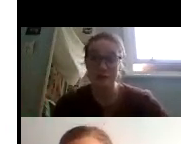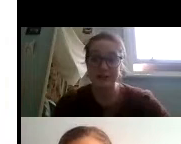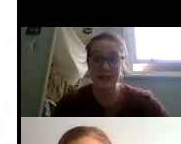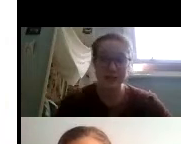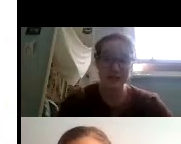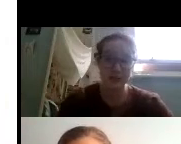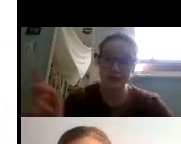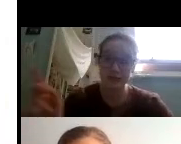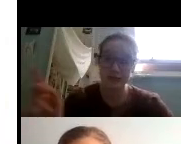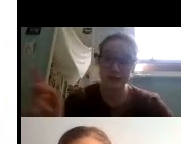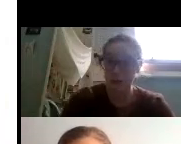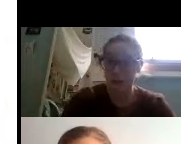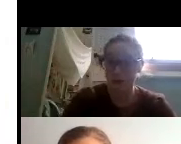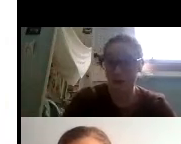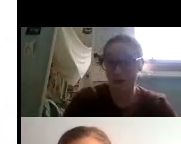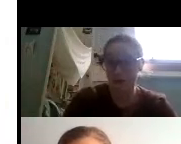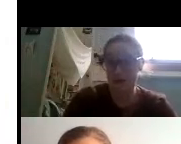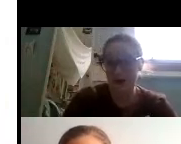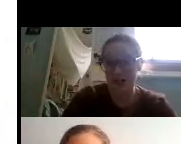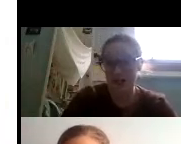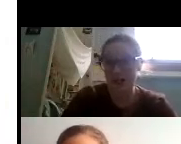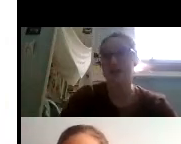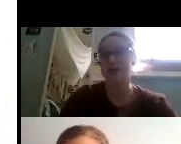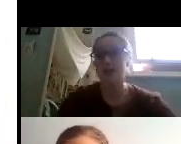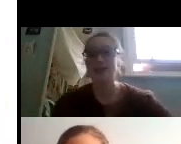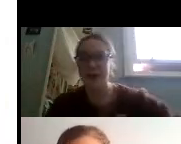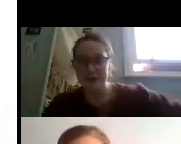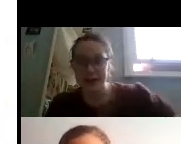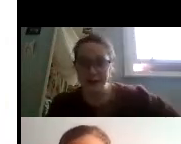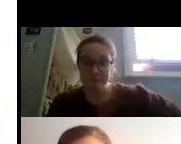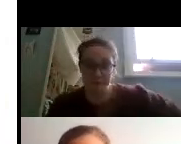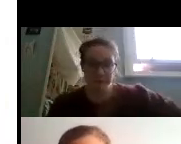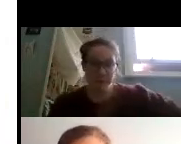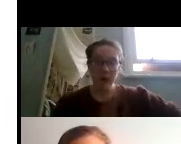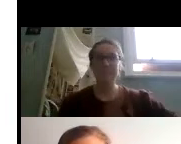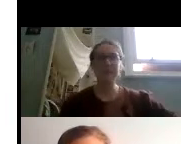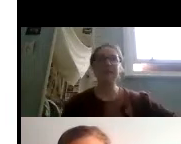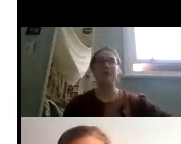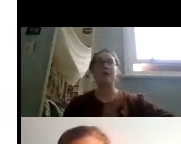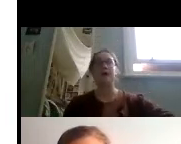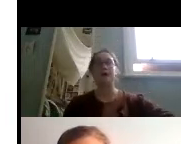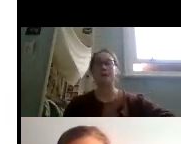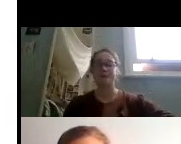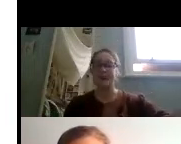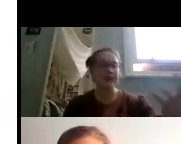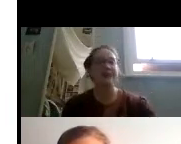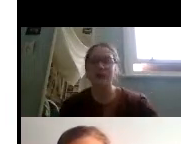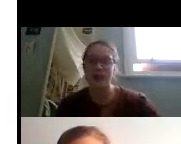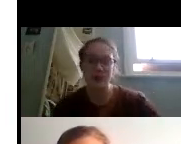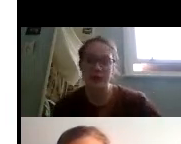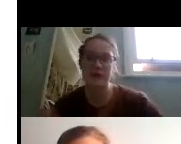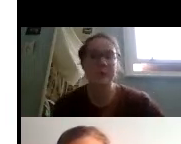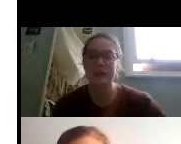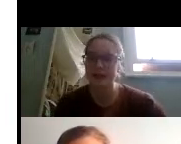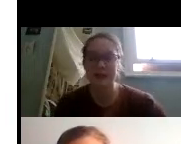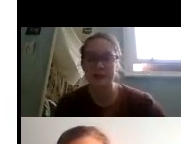hard to understand because they use topic comment structure. So basically, BSL is like it's its own